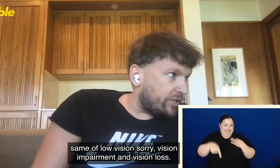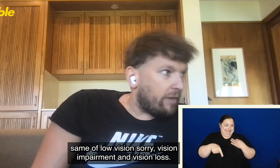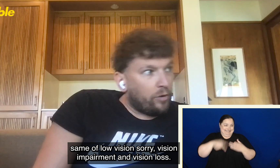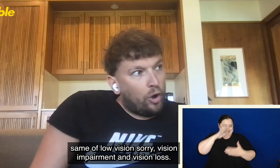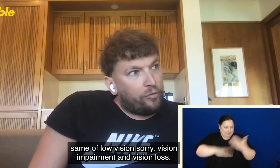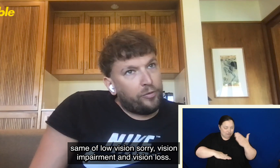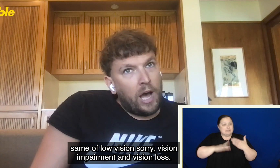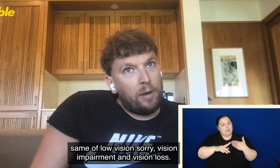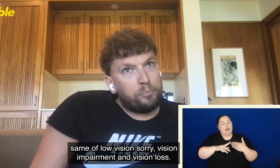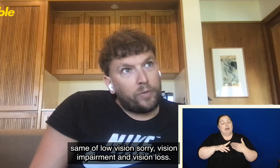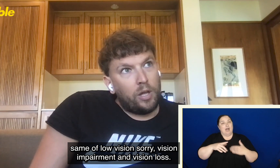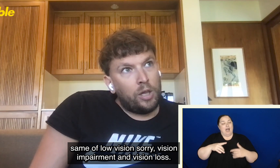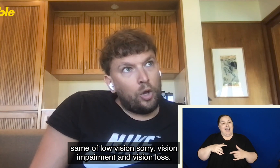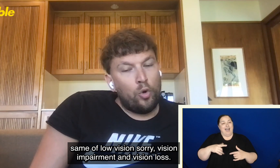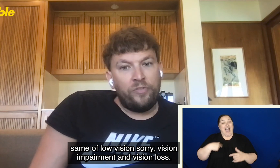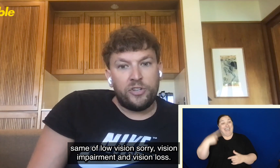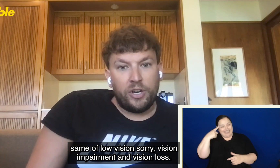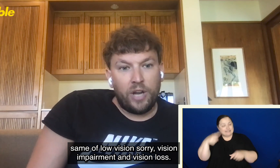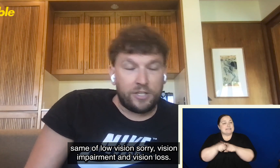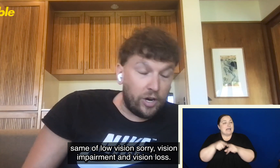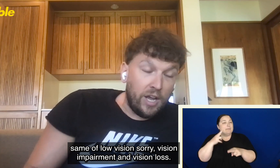it goes for the same of